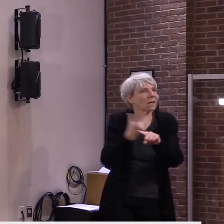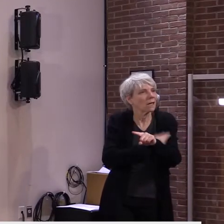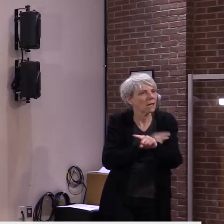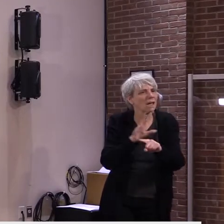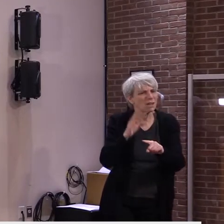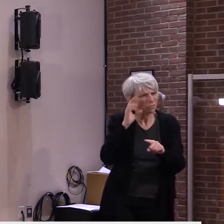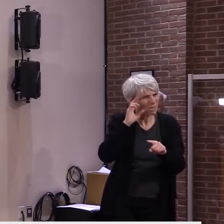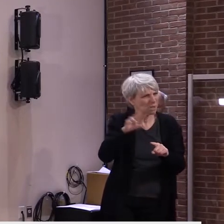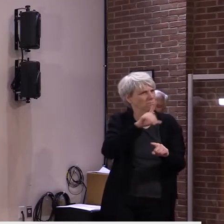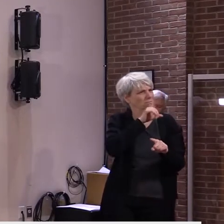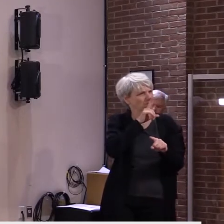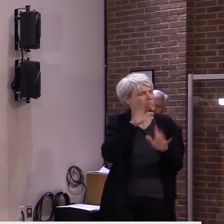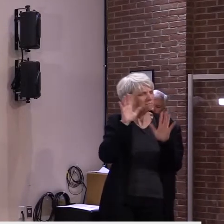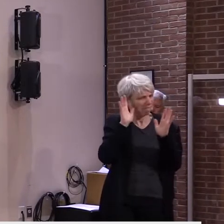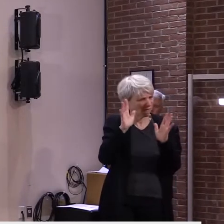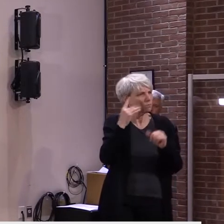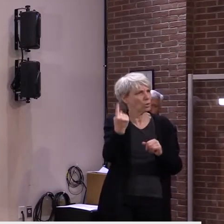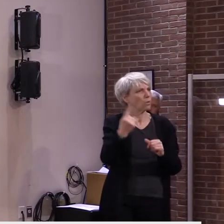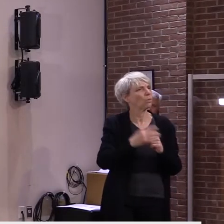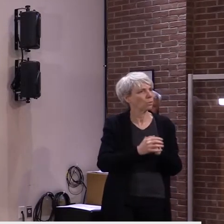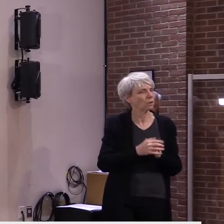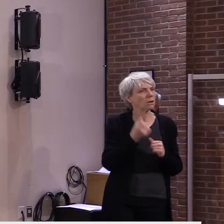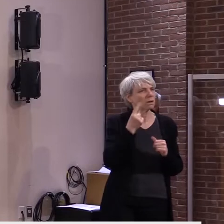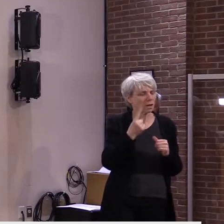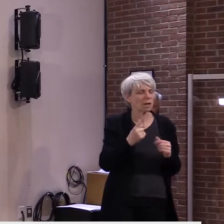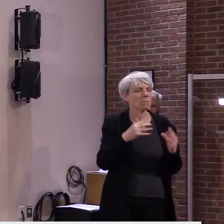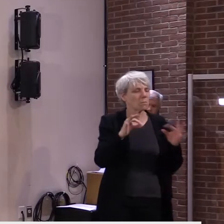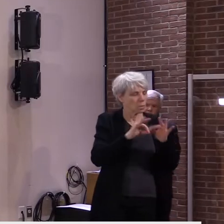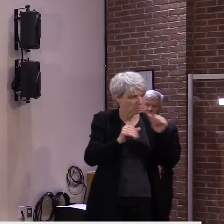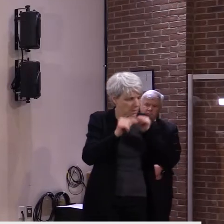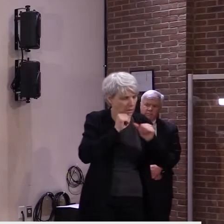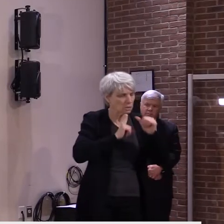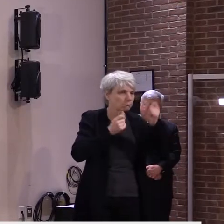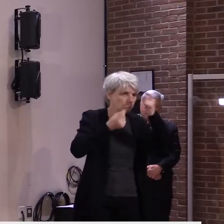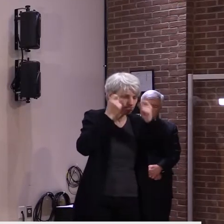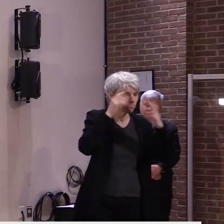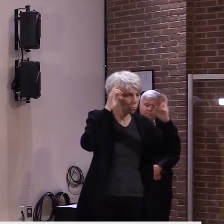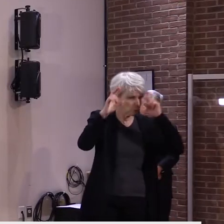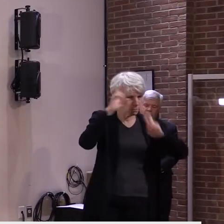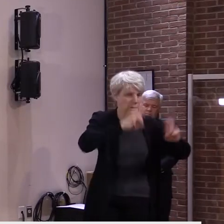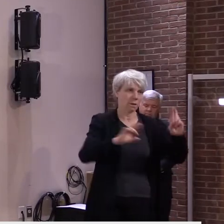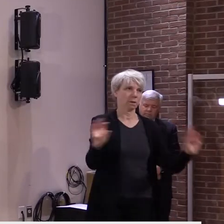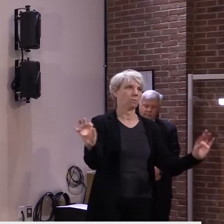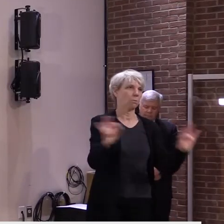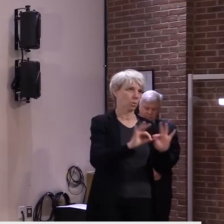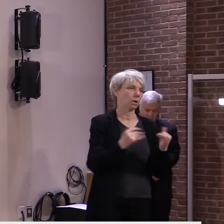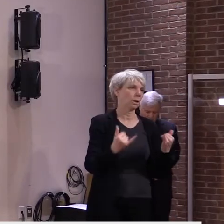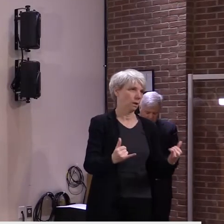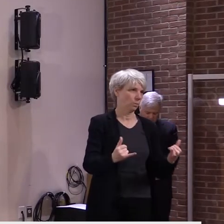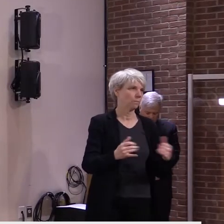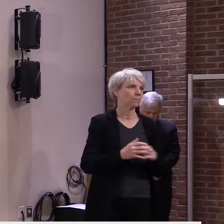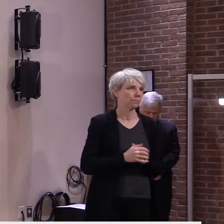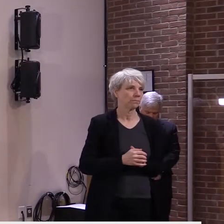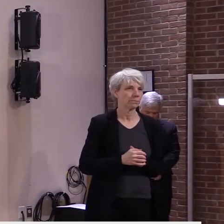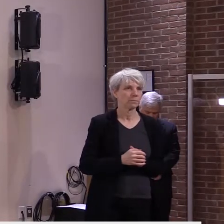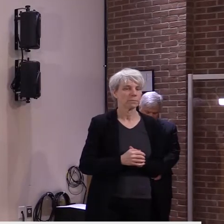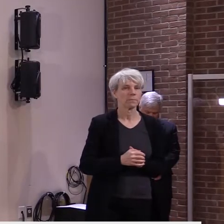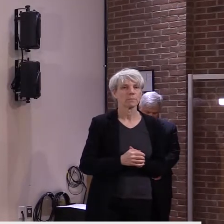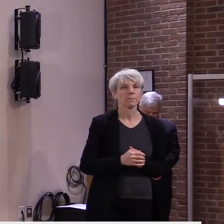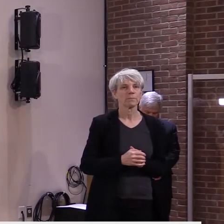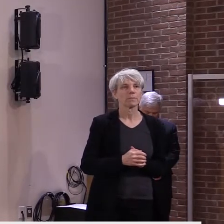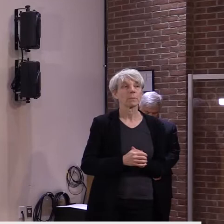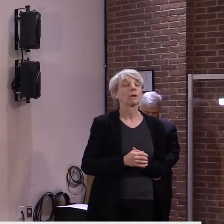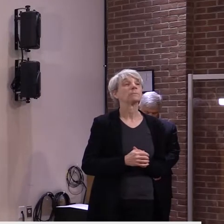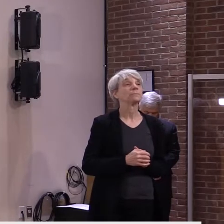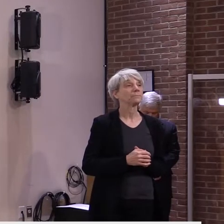immunocompromised. Patience and understanding is what's required during this transitional time. It's